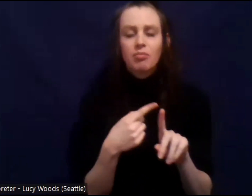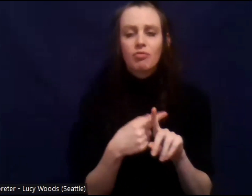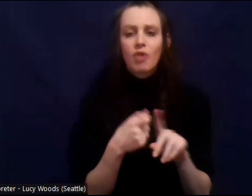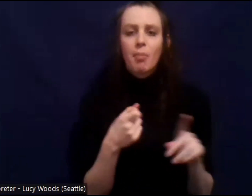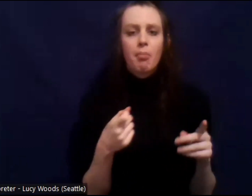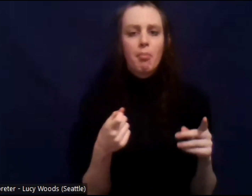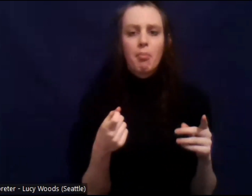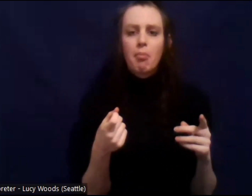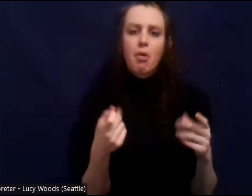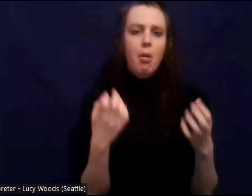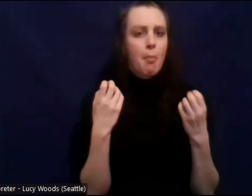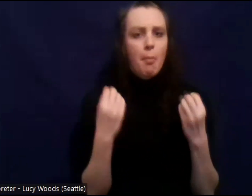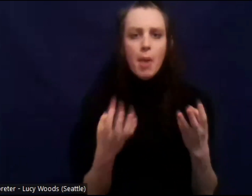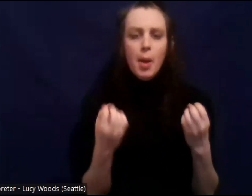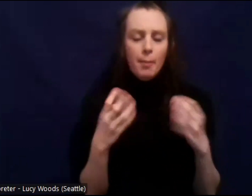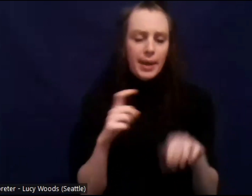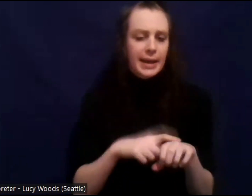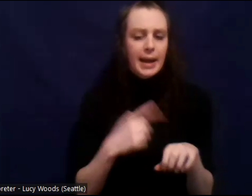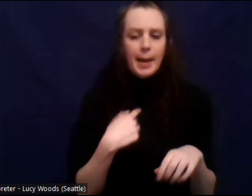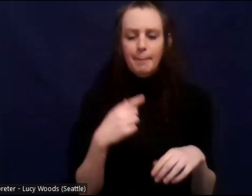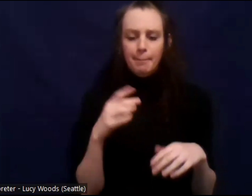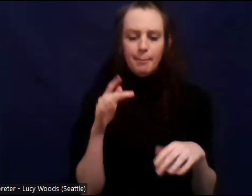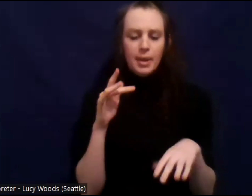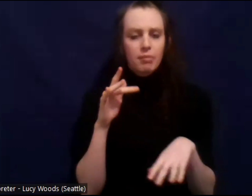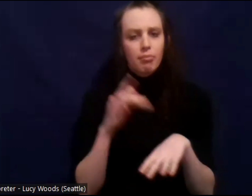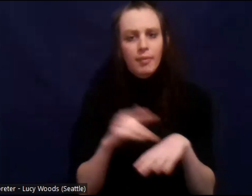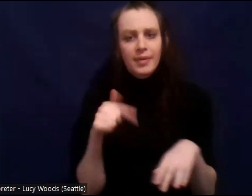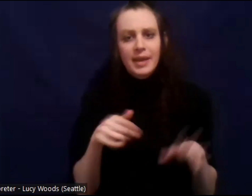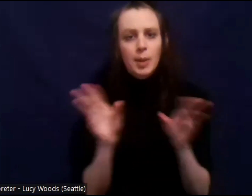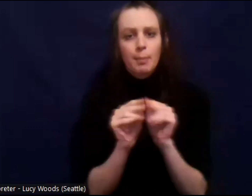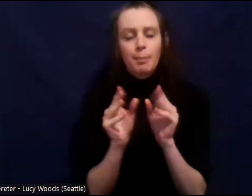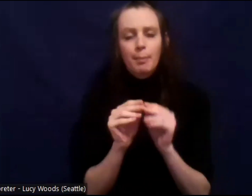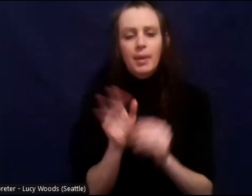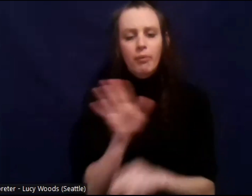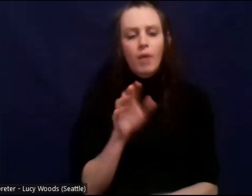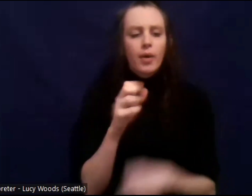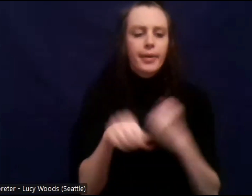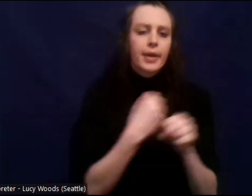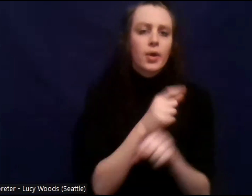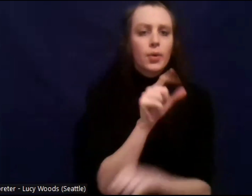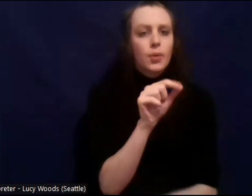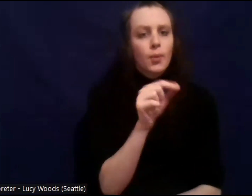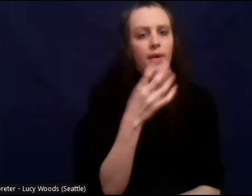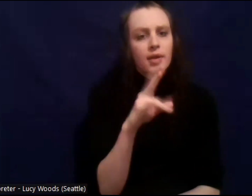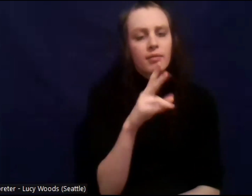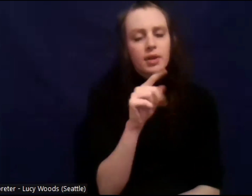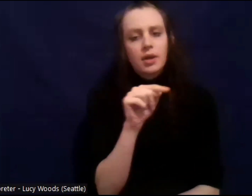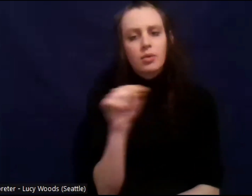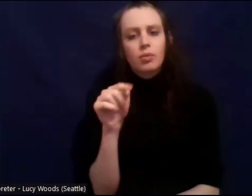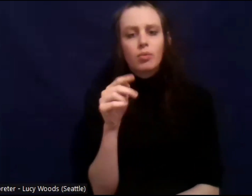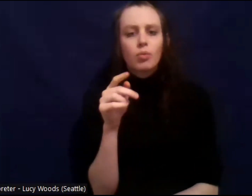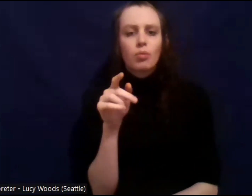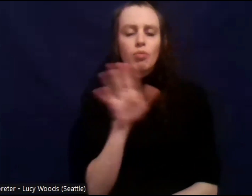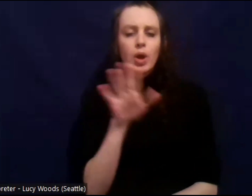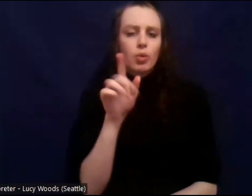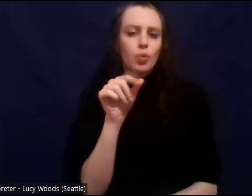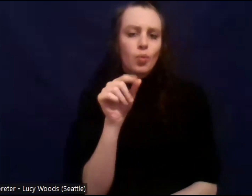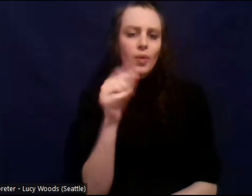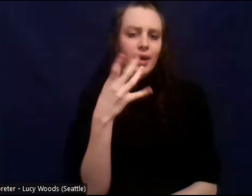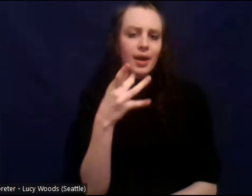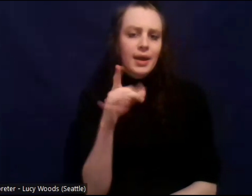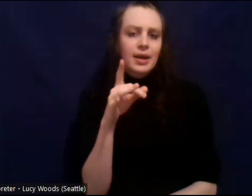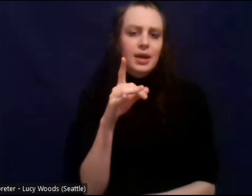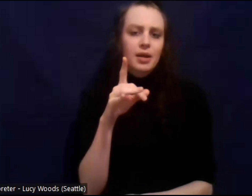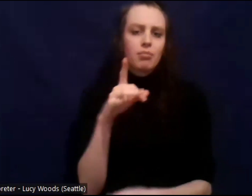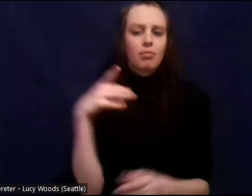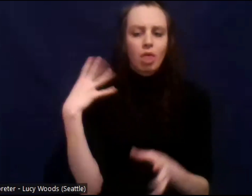times I was able to be at this meeting from like 2017, 2018 until now. So I have a great affinity for